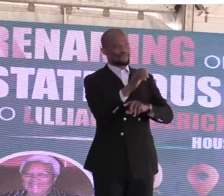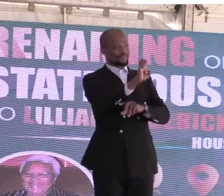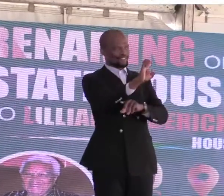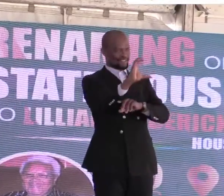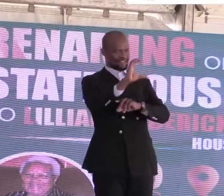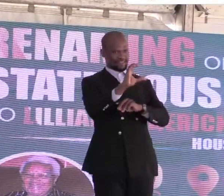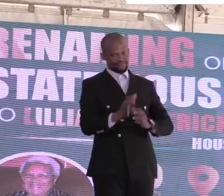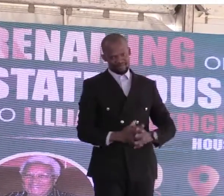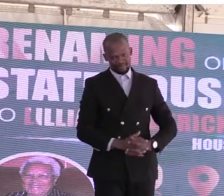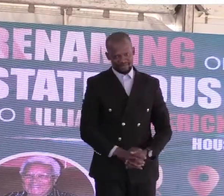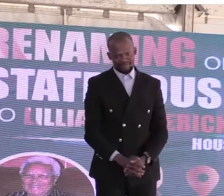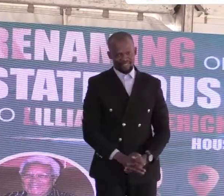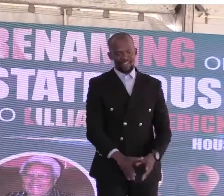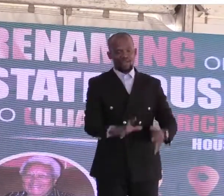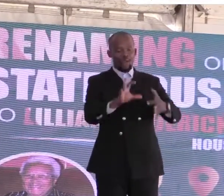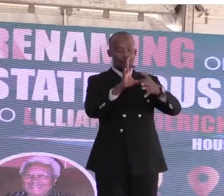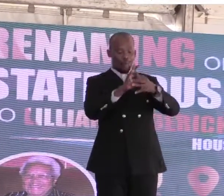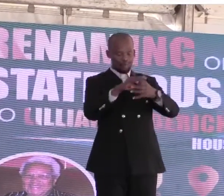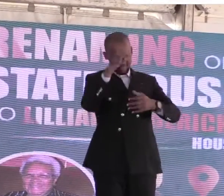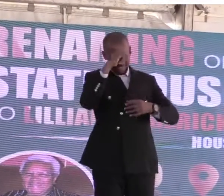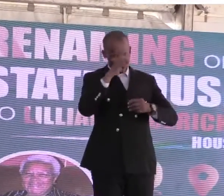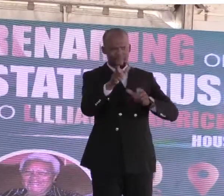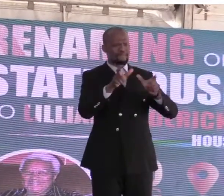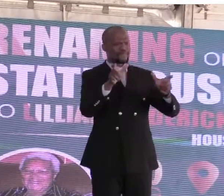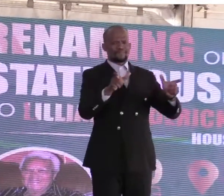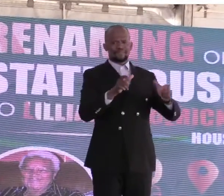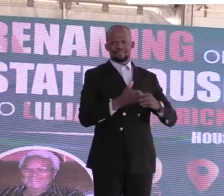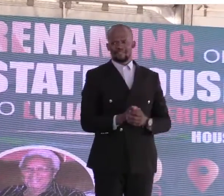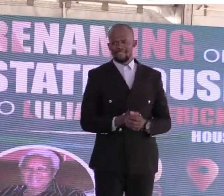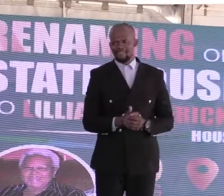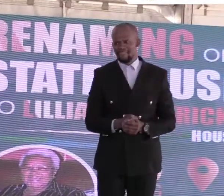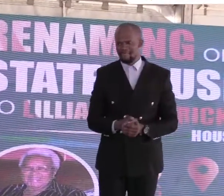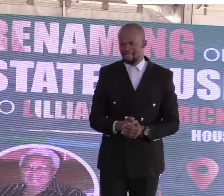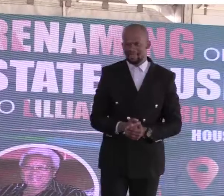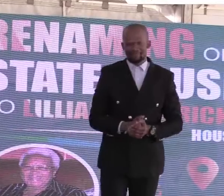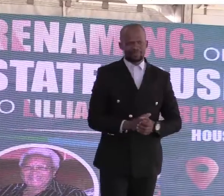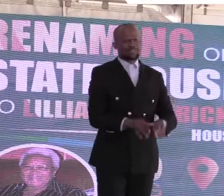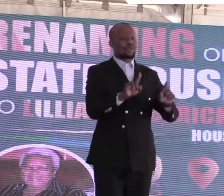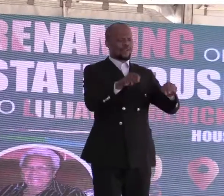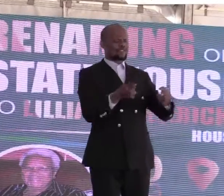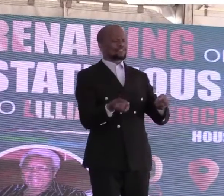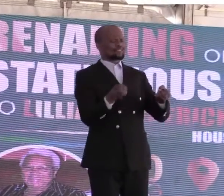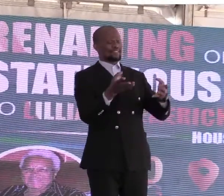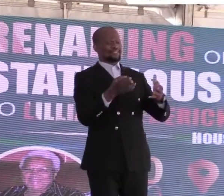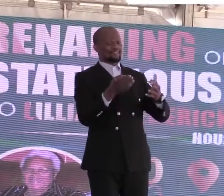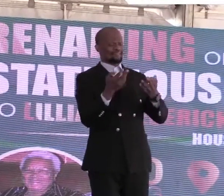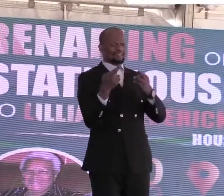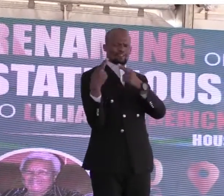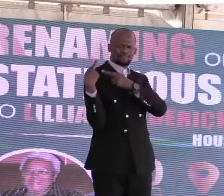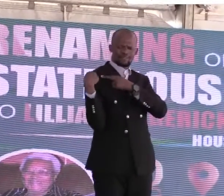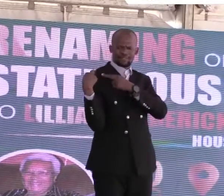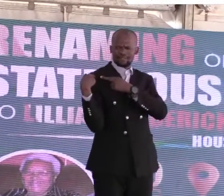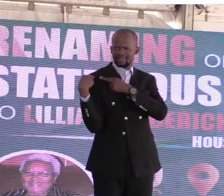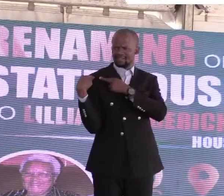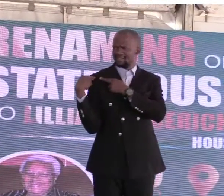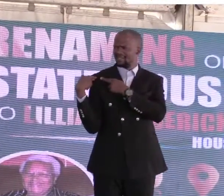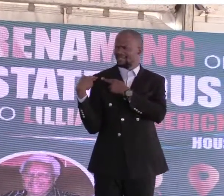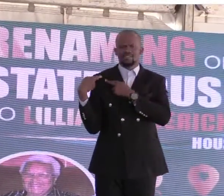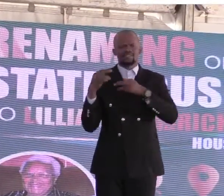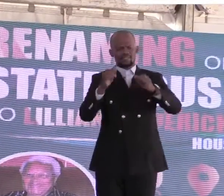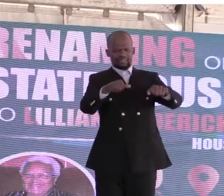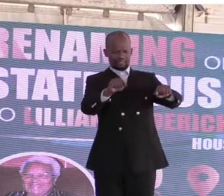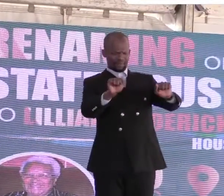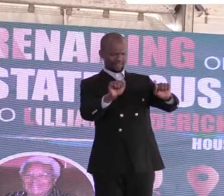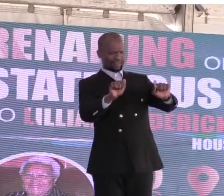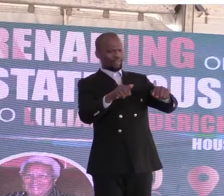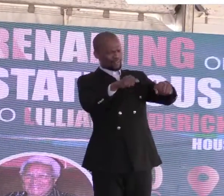the legends and he is legendary. You can't be given a responsibility, such a huge responsibility, to be the chairperson